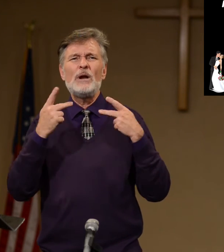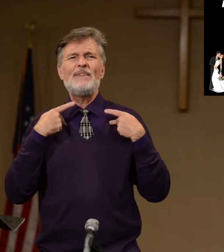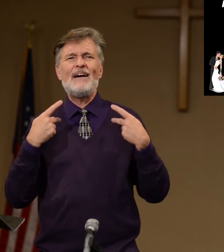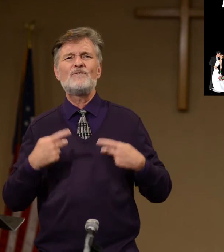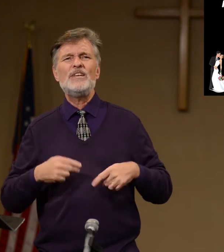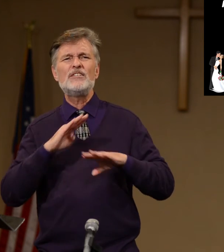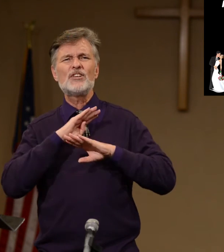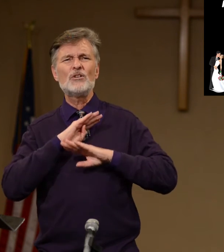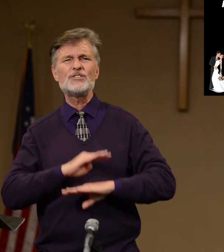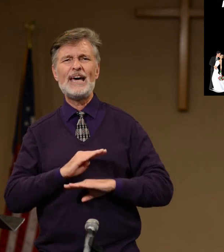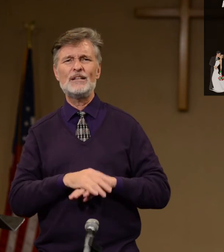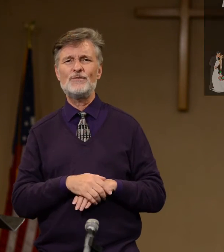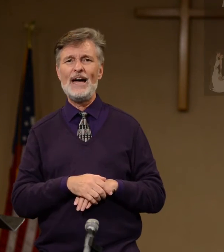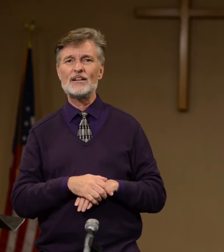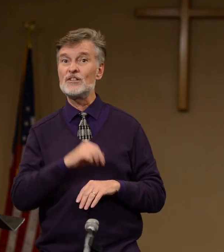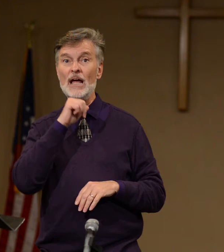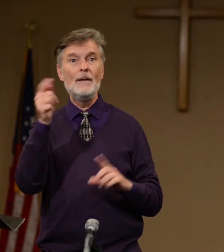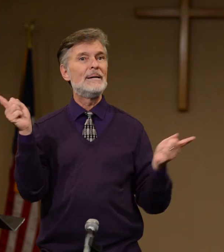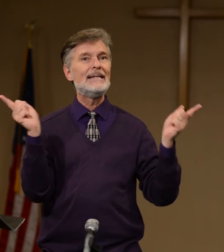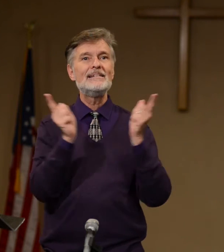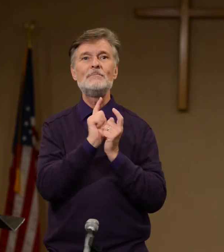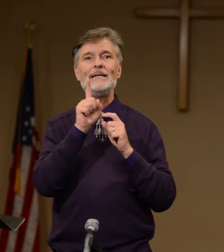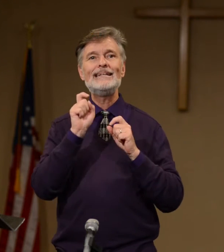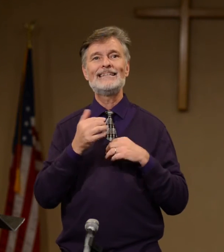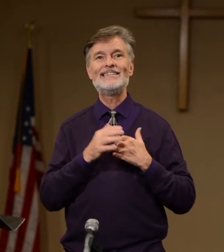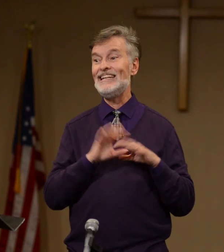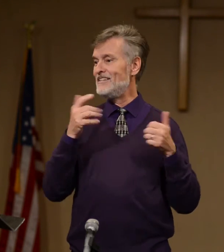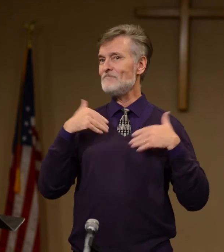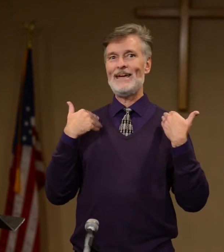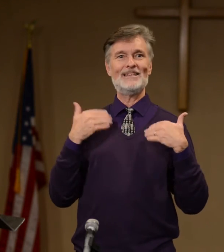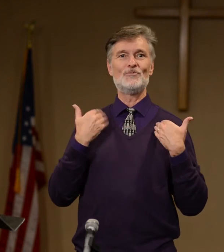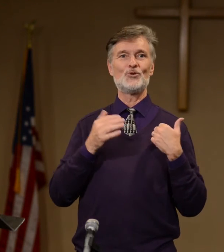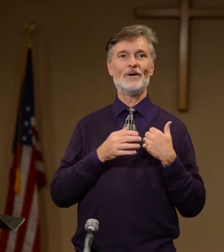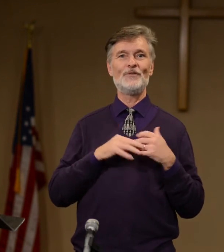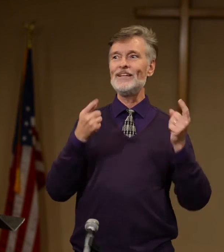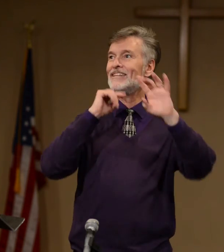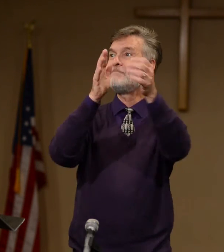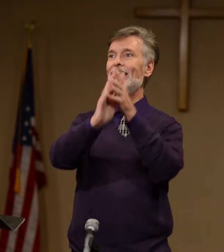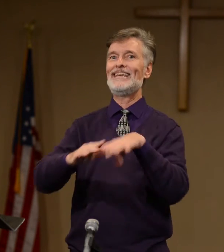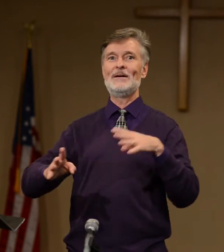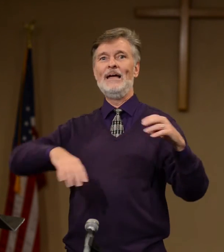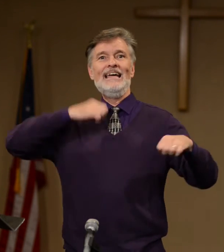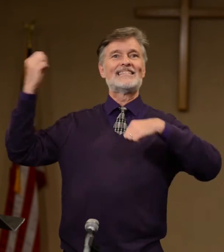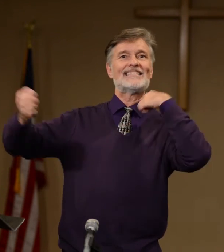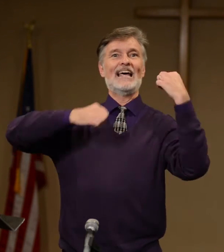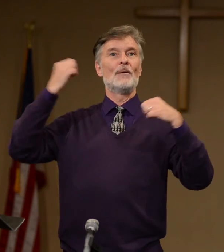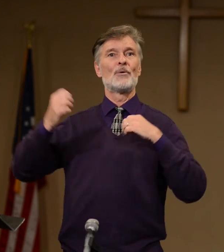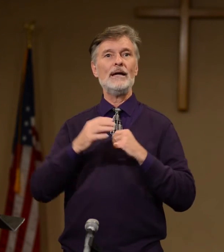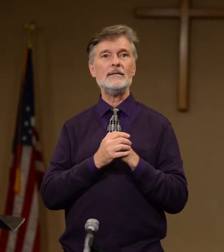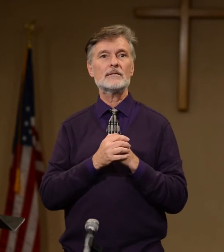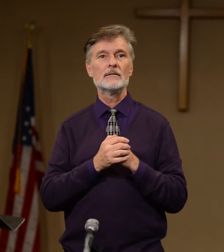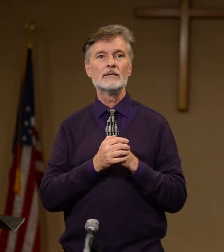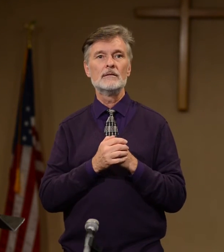that physical satisfaction, but it didn't meet his need. It didn't make him joyful. It didn't make him celebrate.